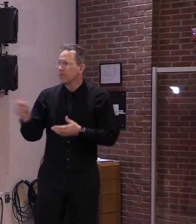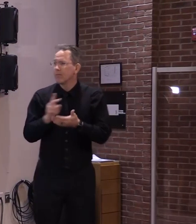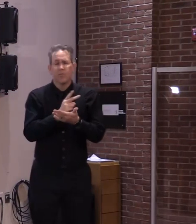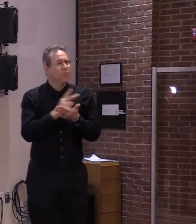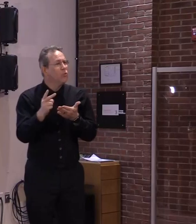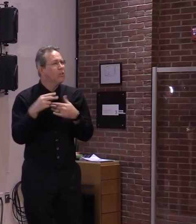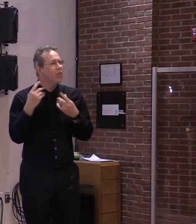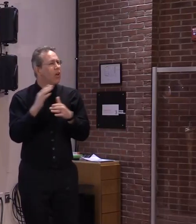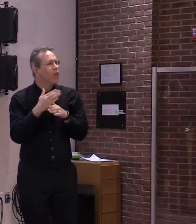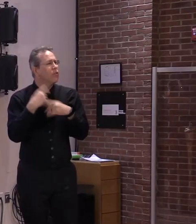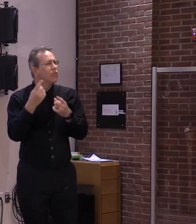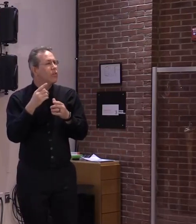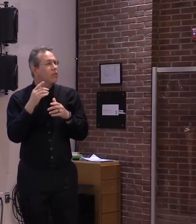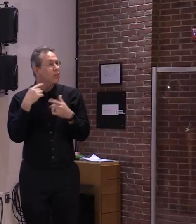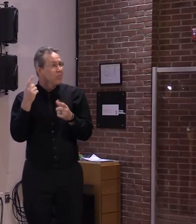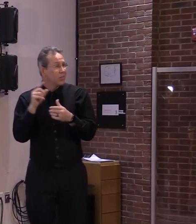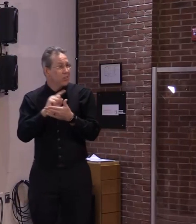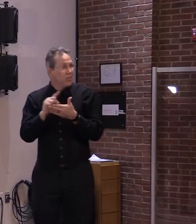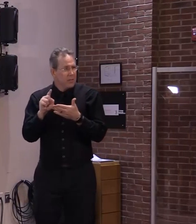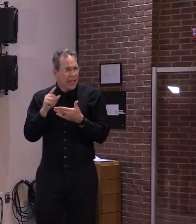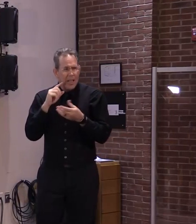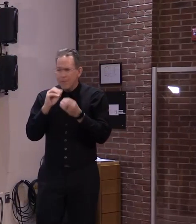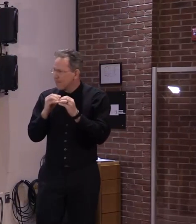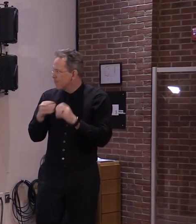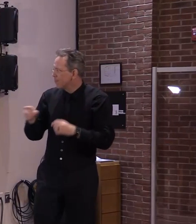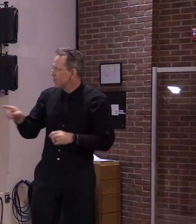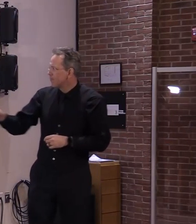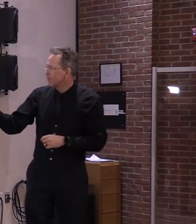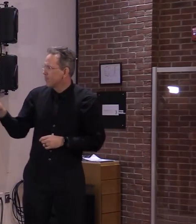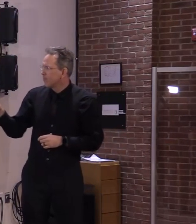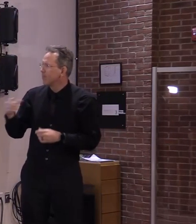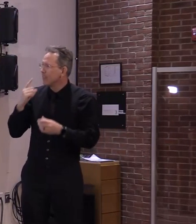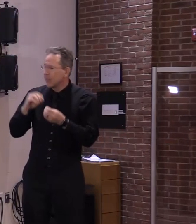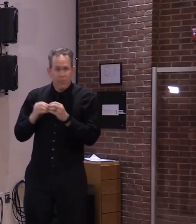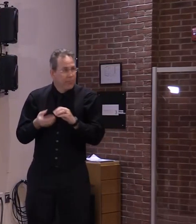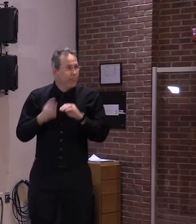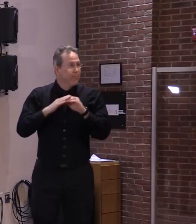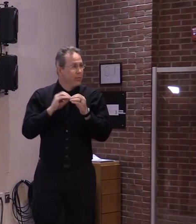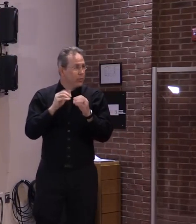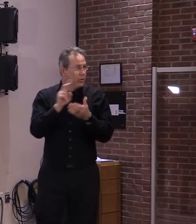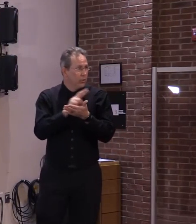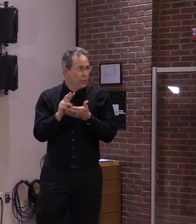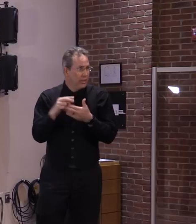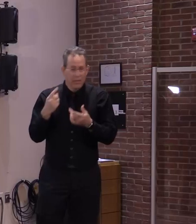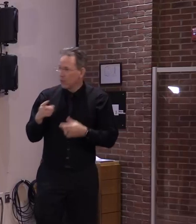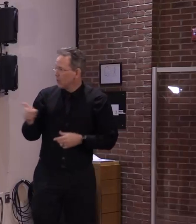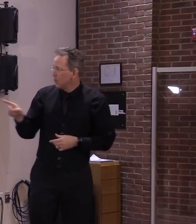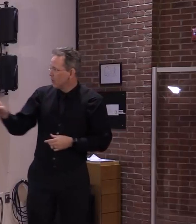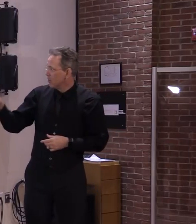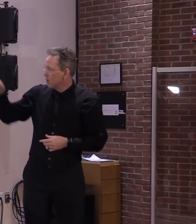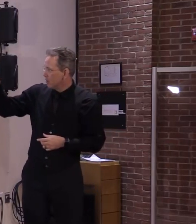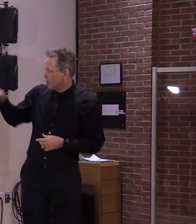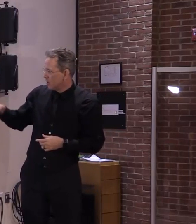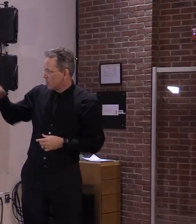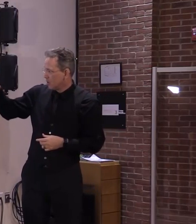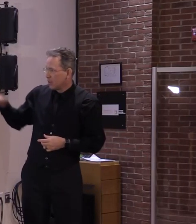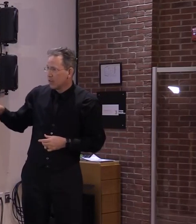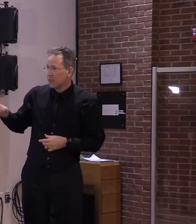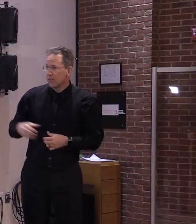5 weeks, cases have started to climb. But again, among our most vulnerable, those with